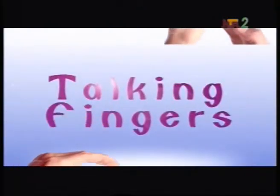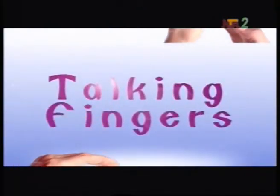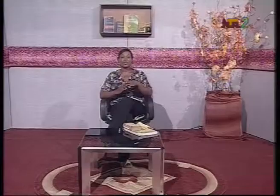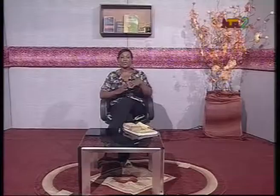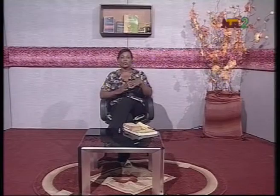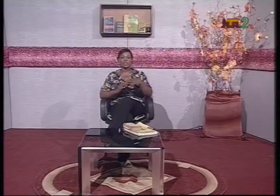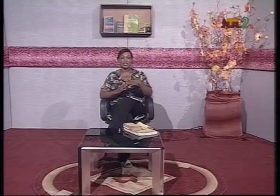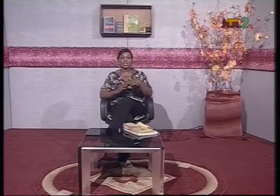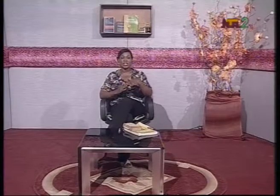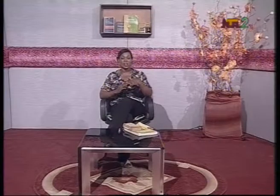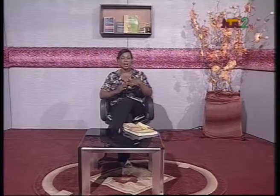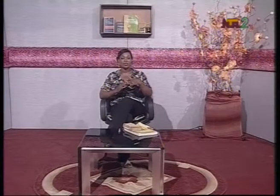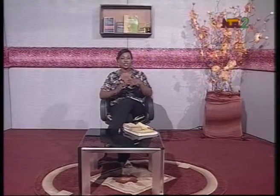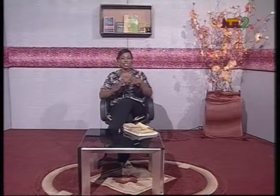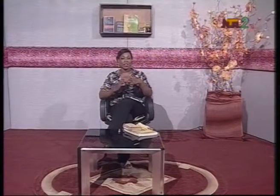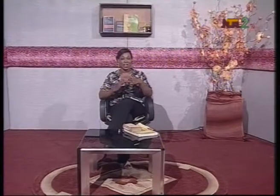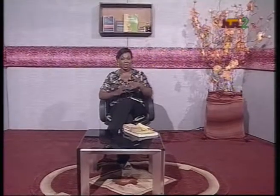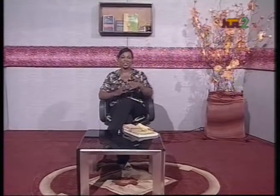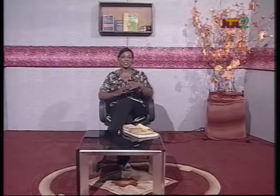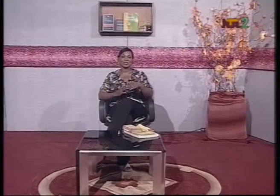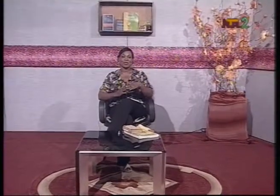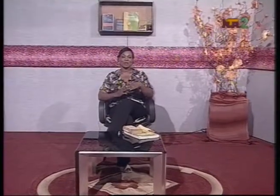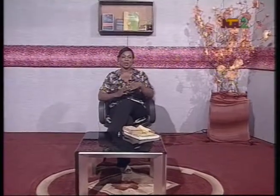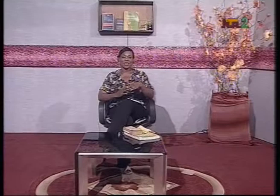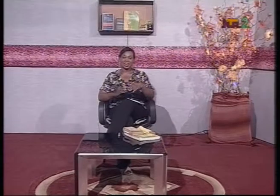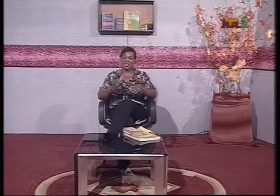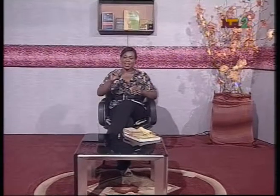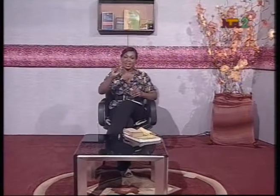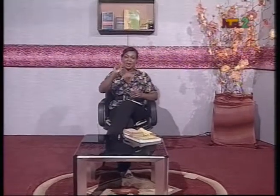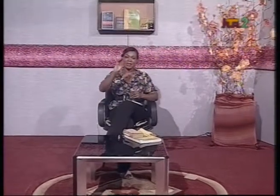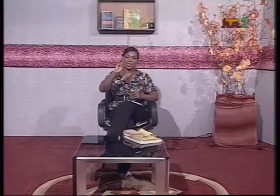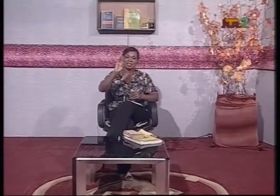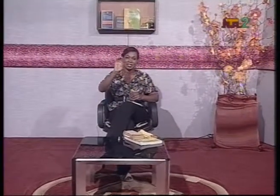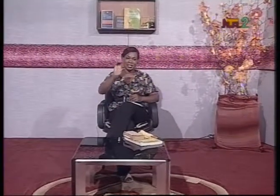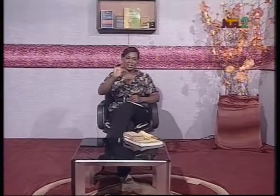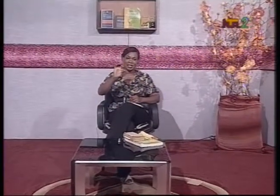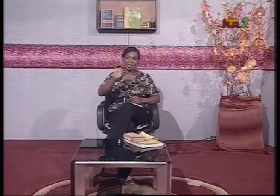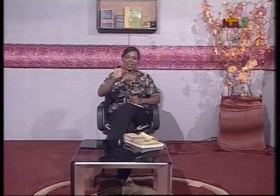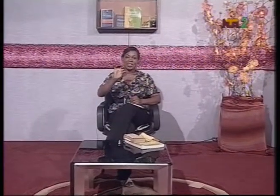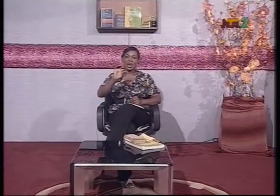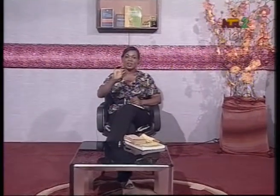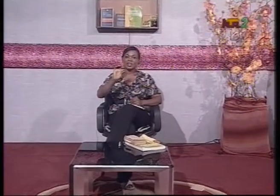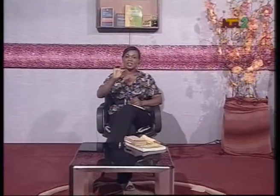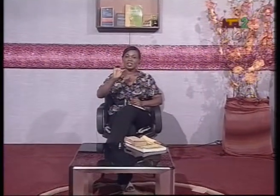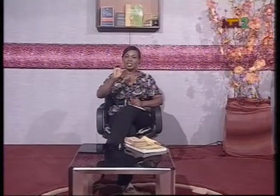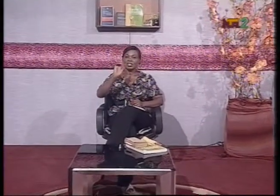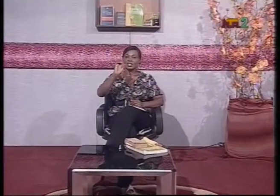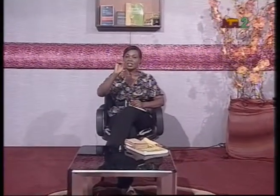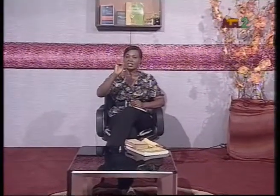Go through D, E, F, G, H. Okay, A, B, C. Now letter D. D.